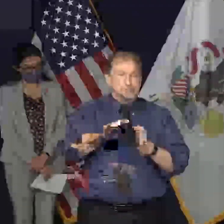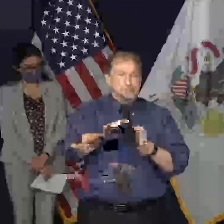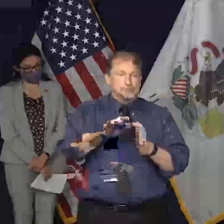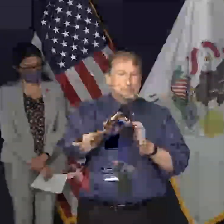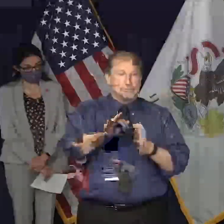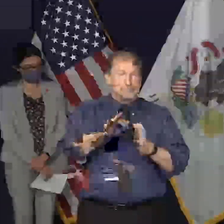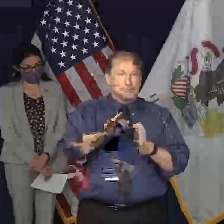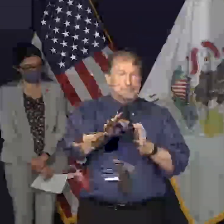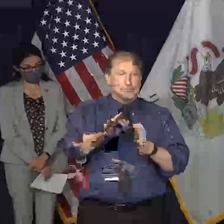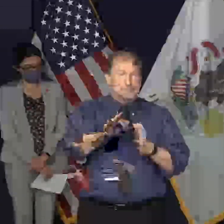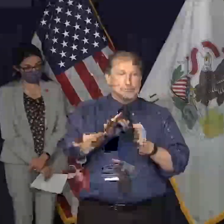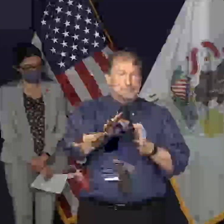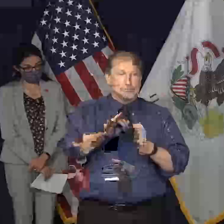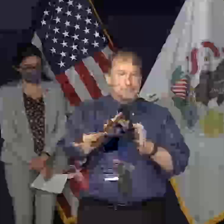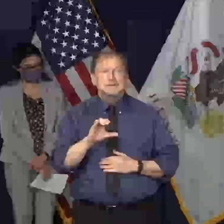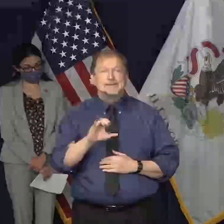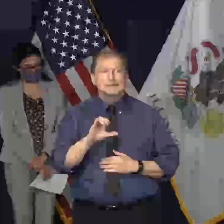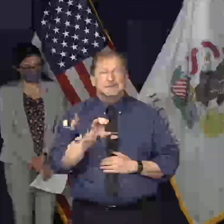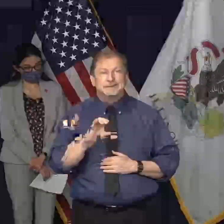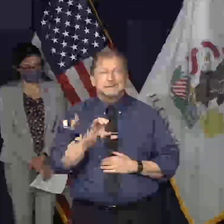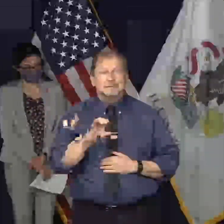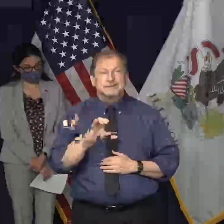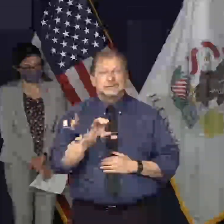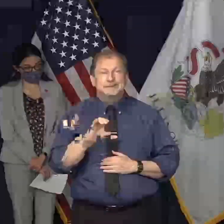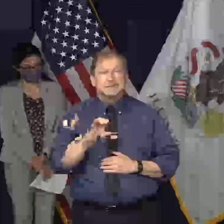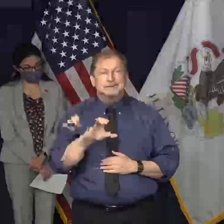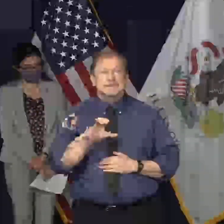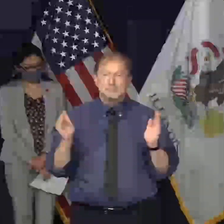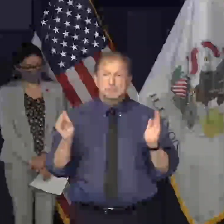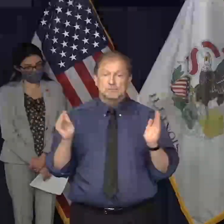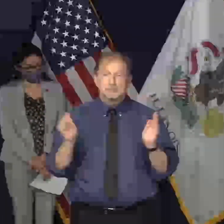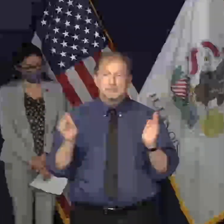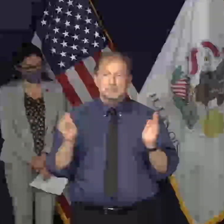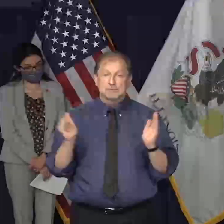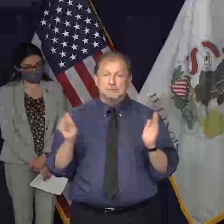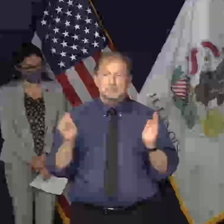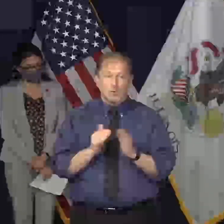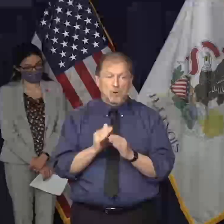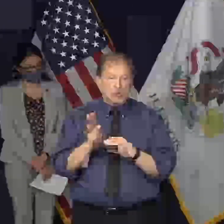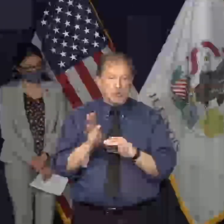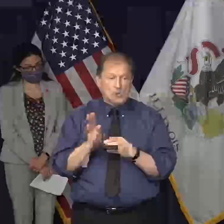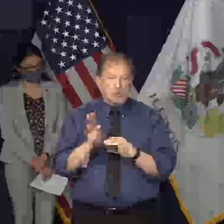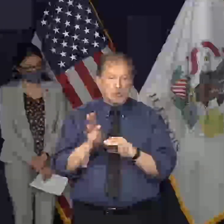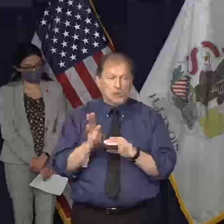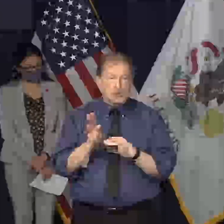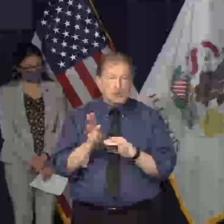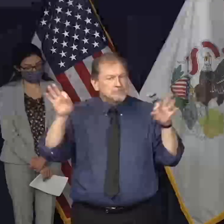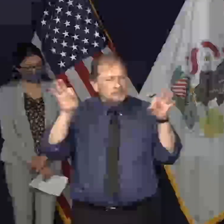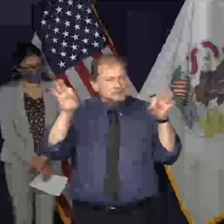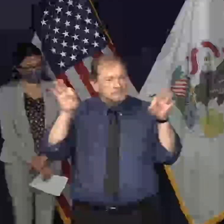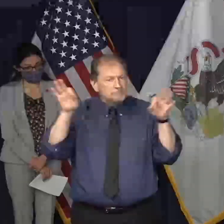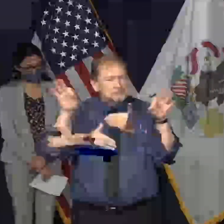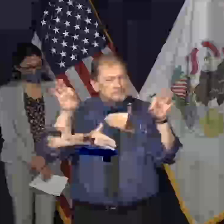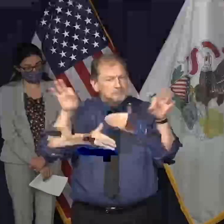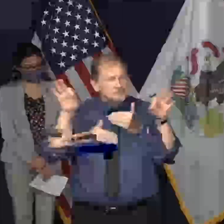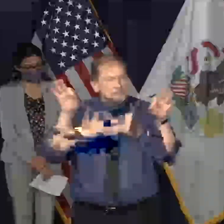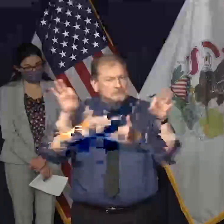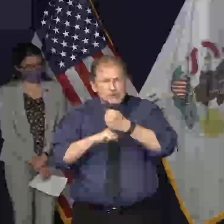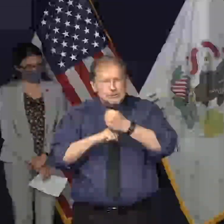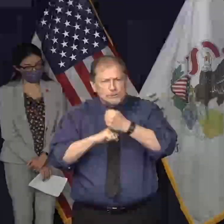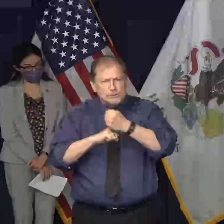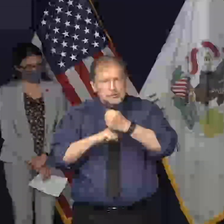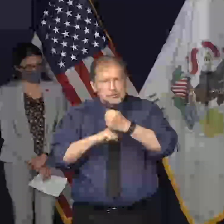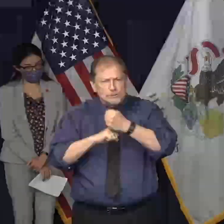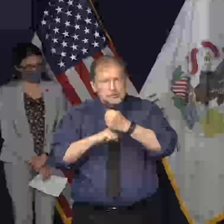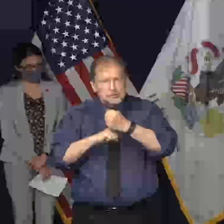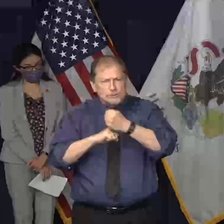info@ihccbusiness.net. As small businesses play an absolutely critical role in the fabric of our communities and our state, this is why